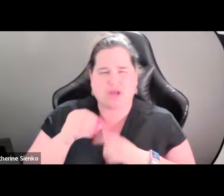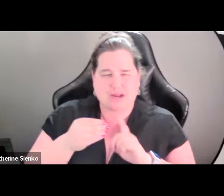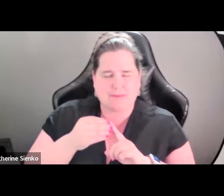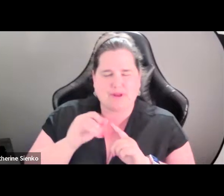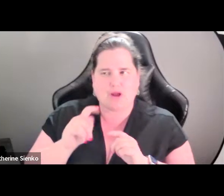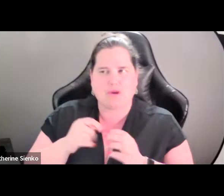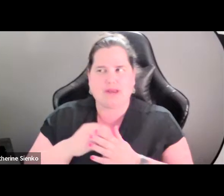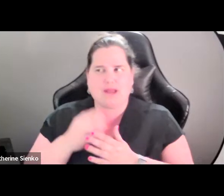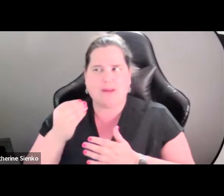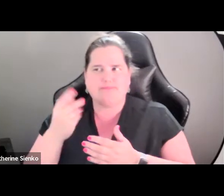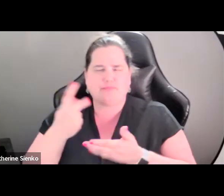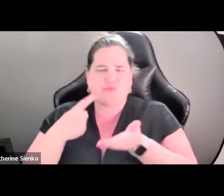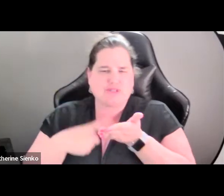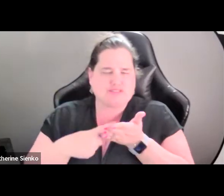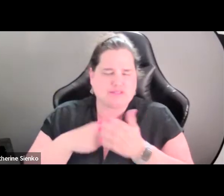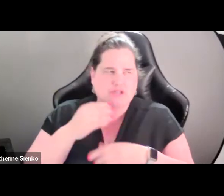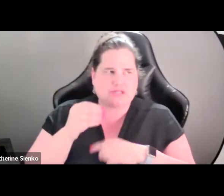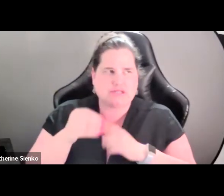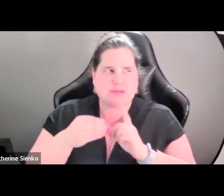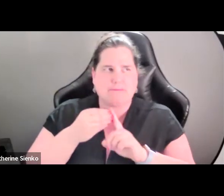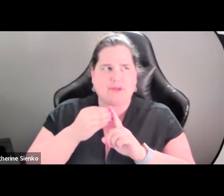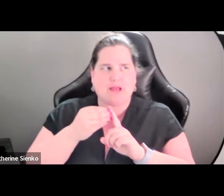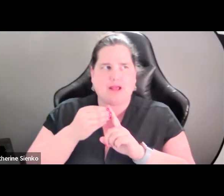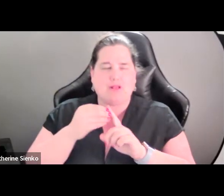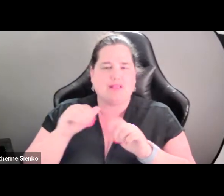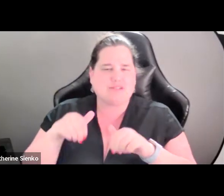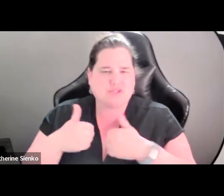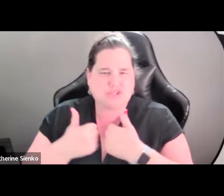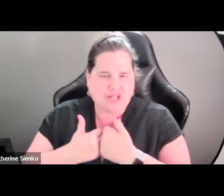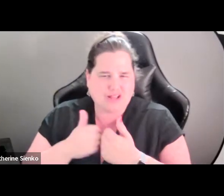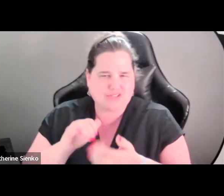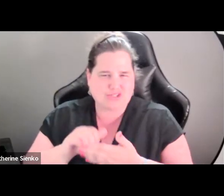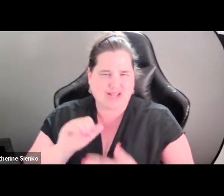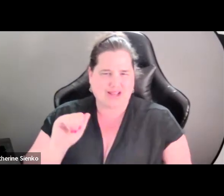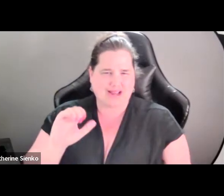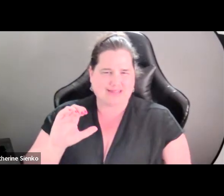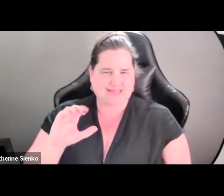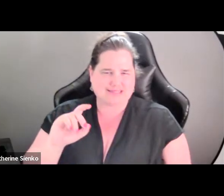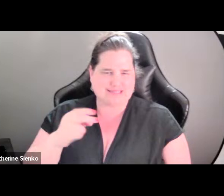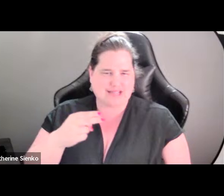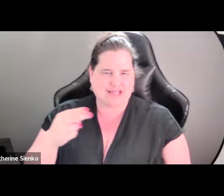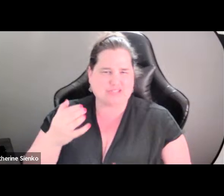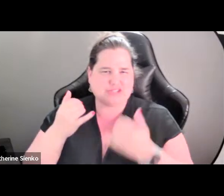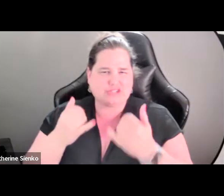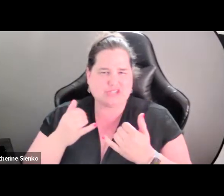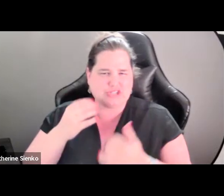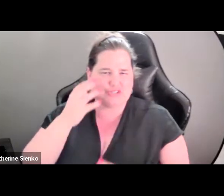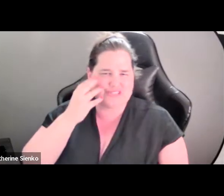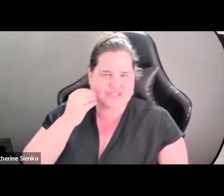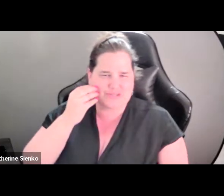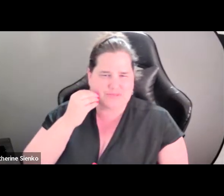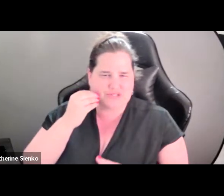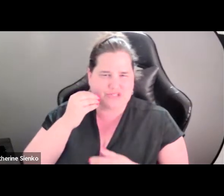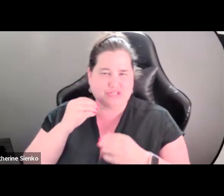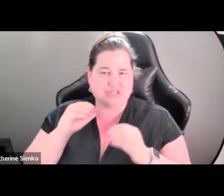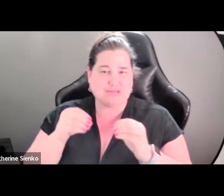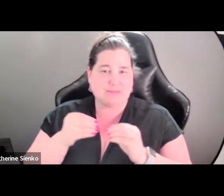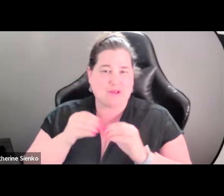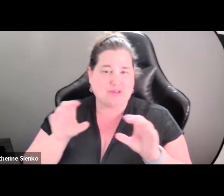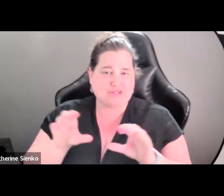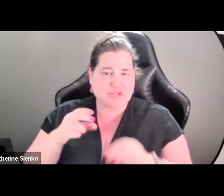I was speaking with Sherry earlier, and we were talking about the challenges